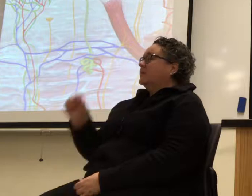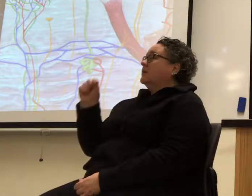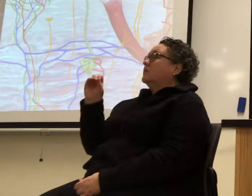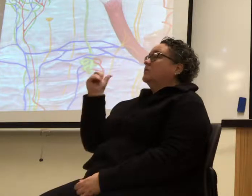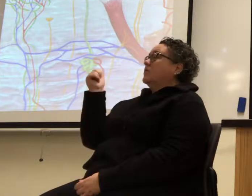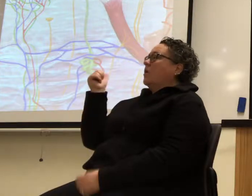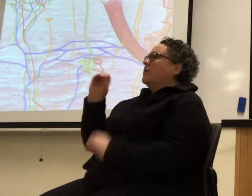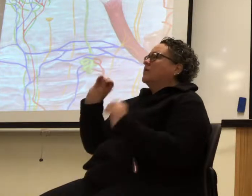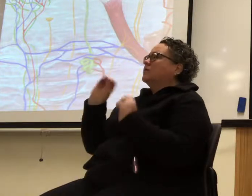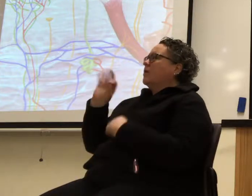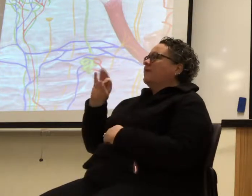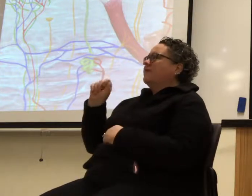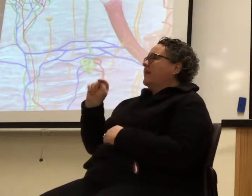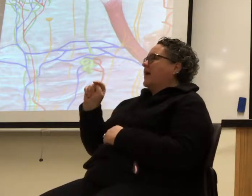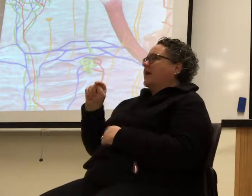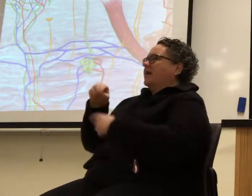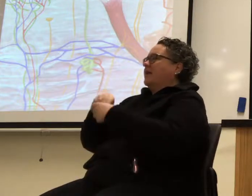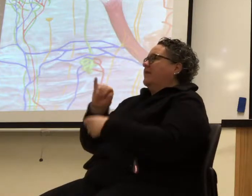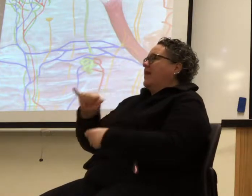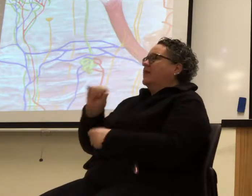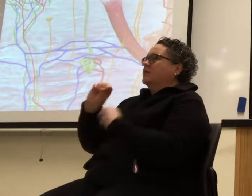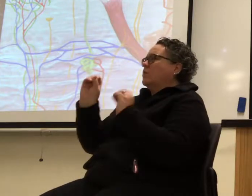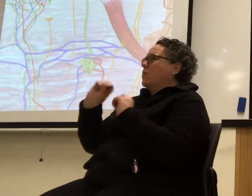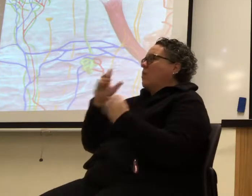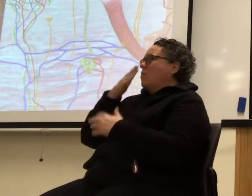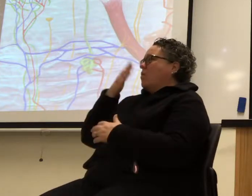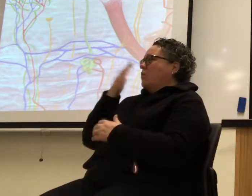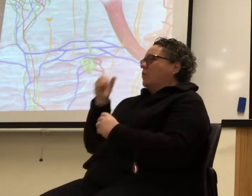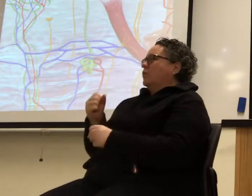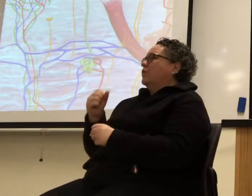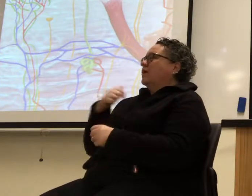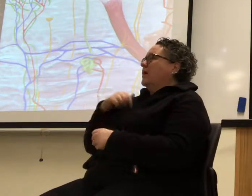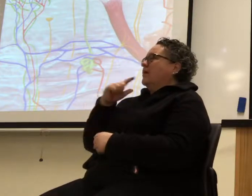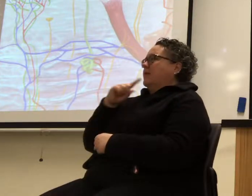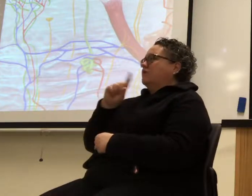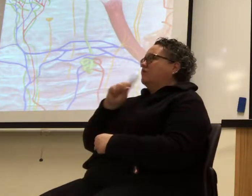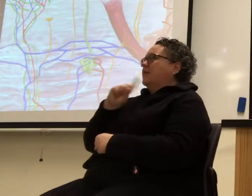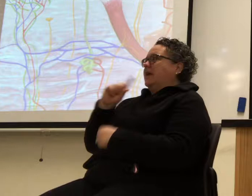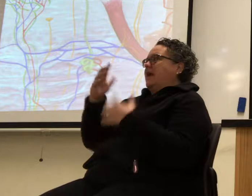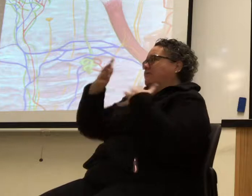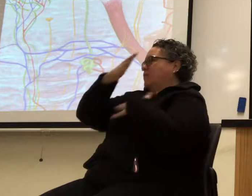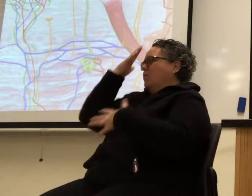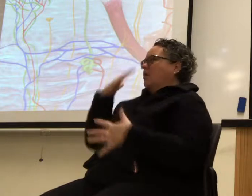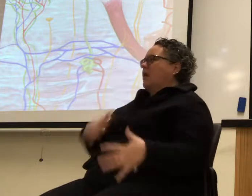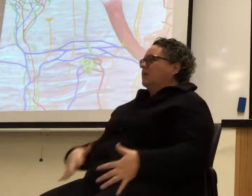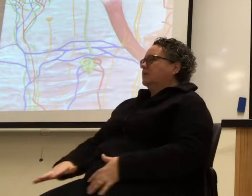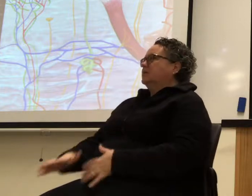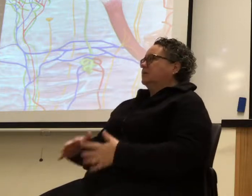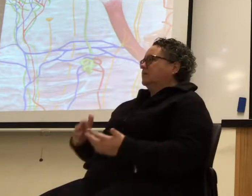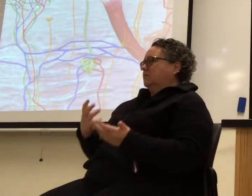odor. These are pretty much everywhere else. Okay.